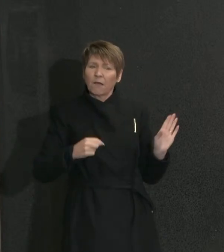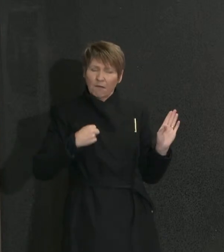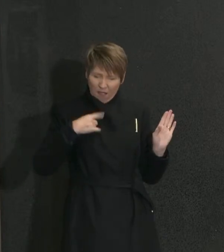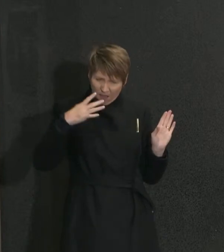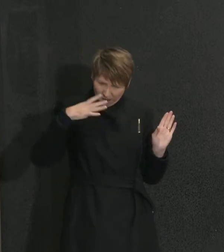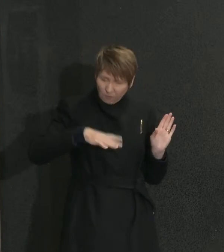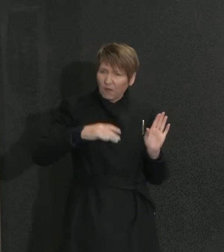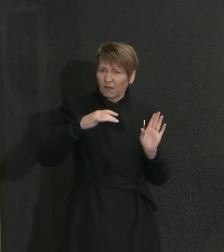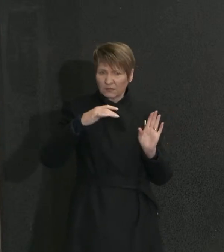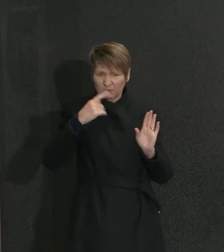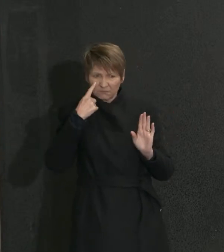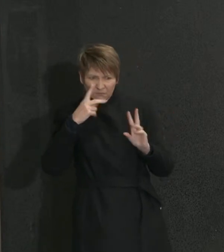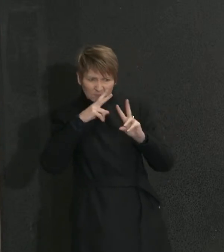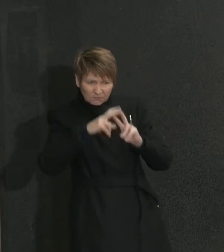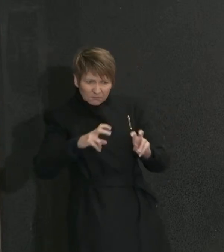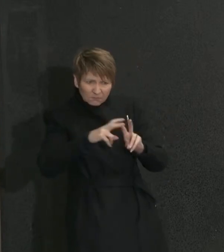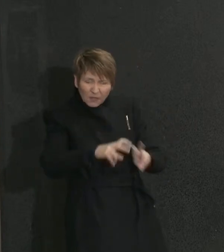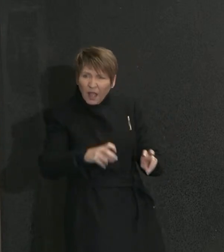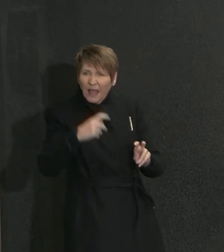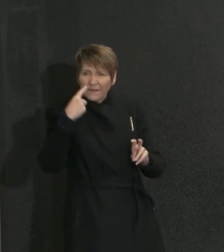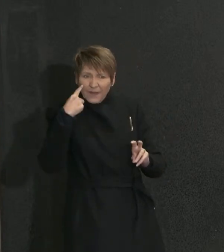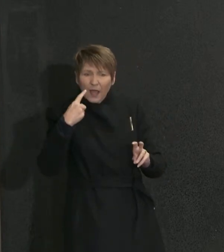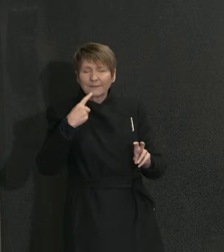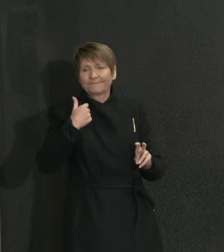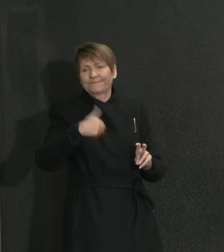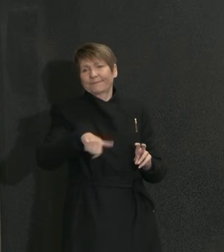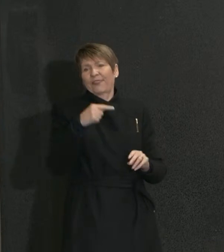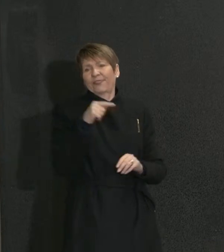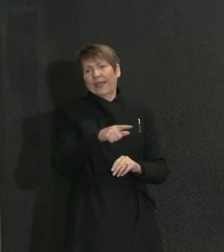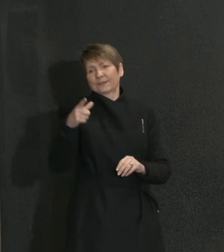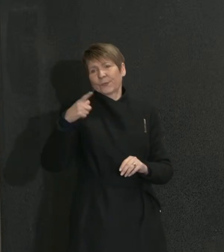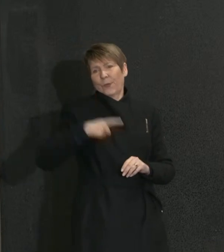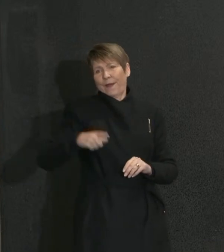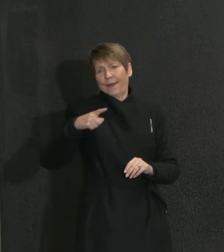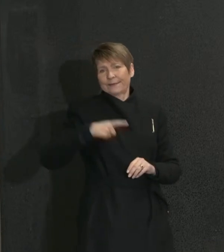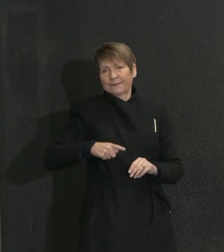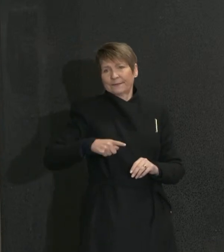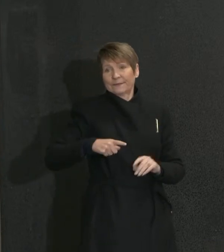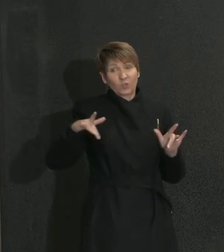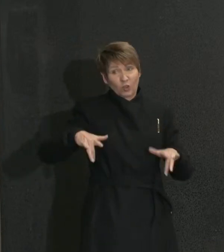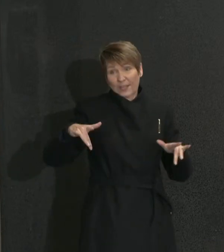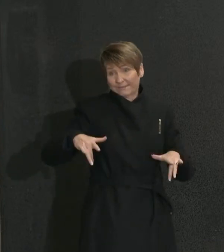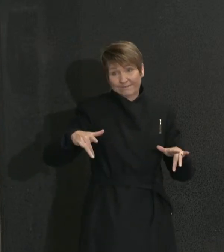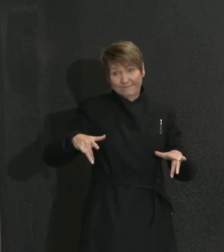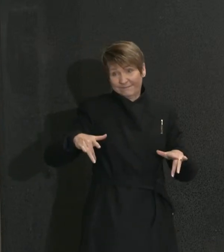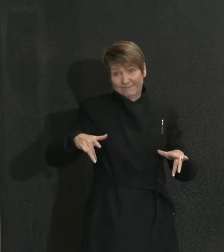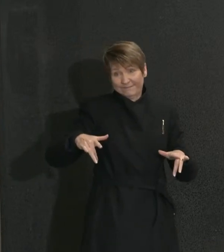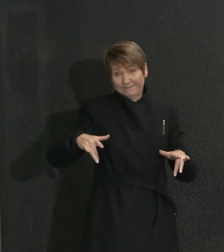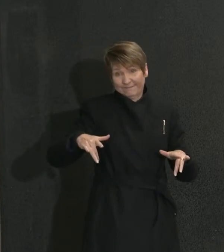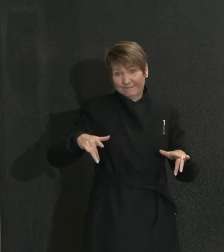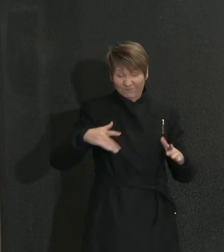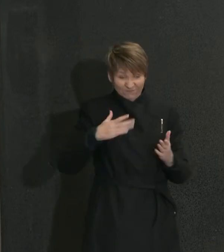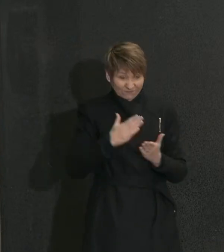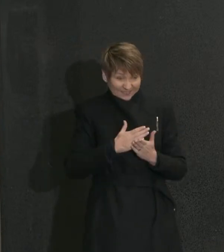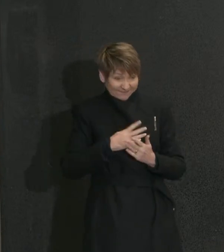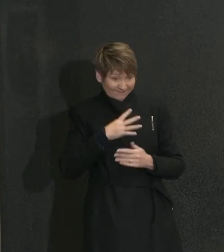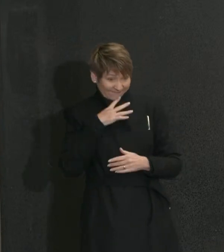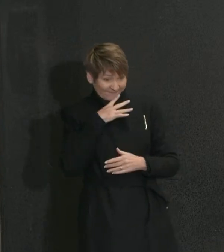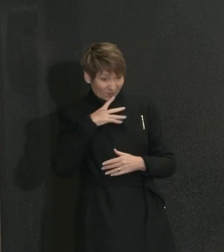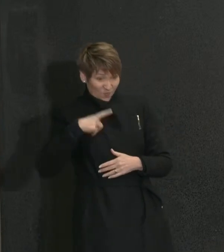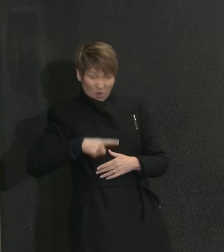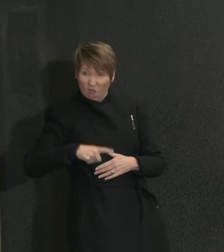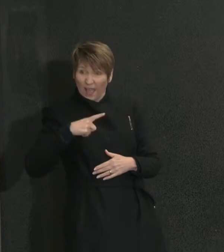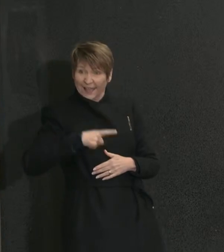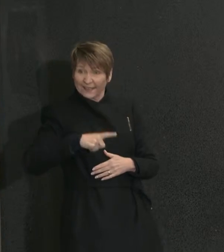1. 2 mysteries turn out to be 1 mystery. That would be fantastic. And then if we can solve that, no mystery cases is always better than having